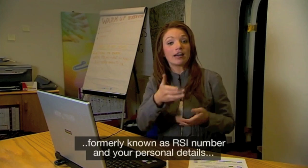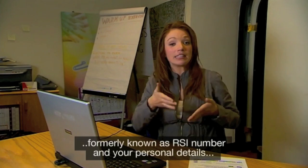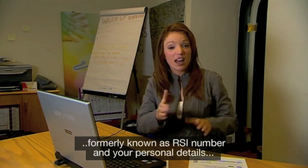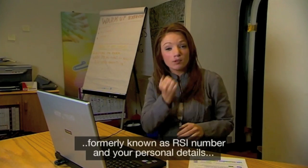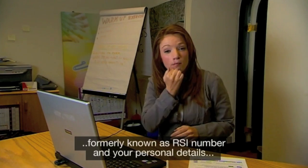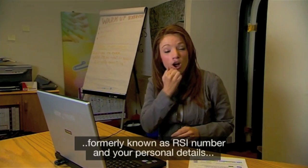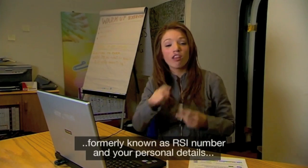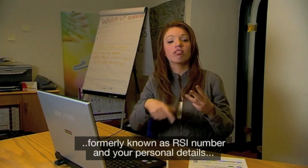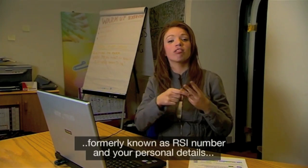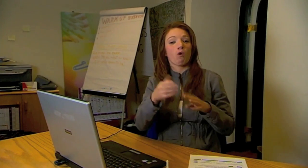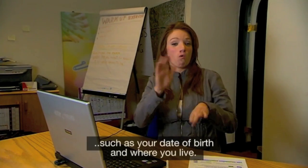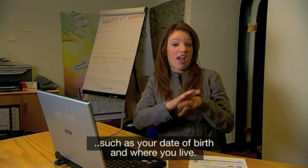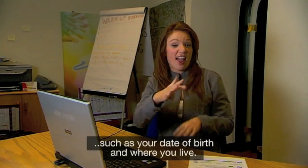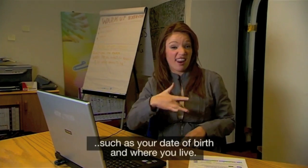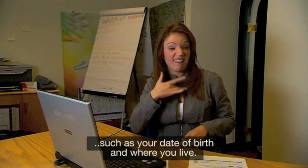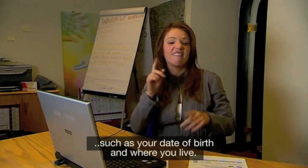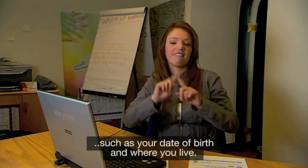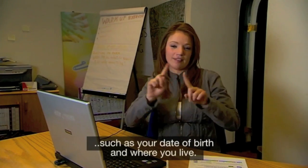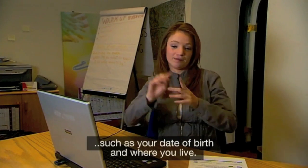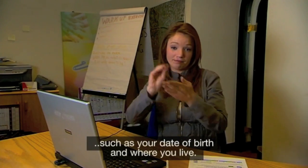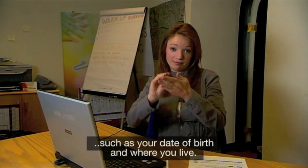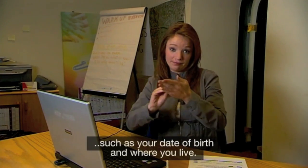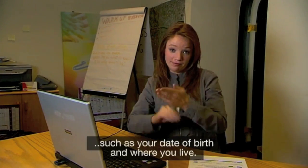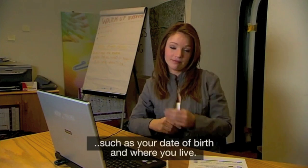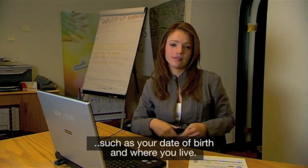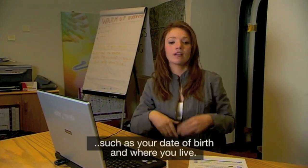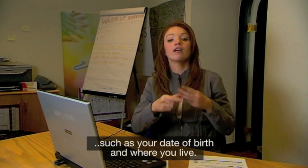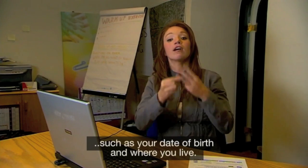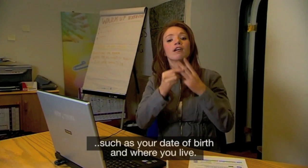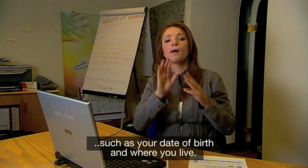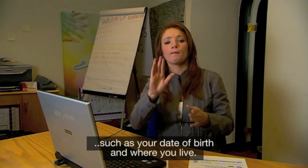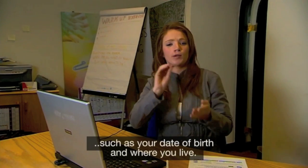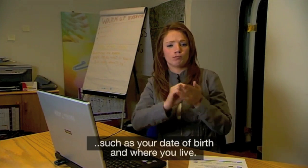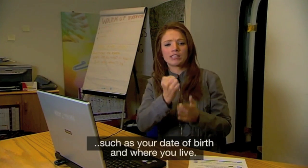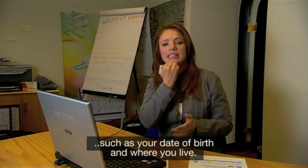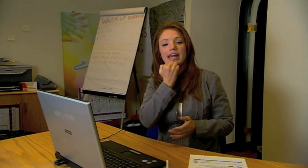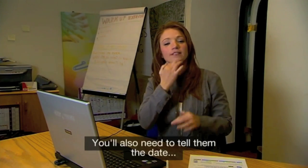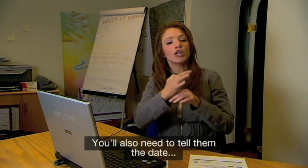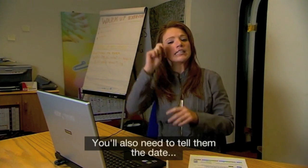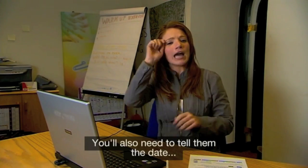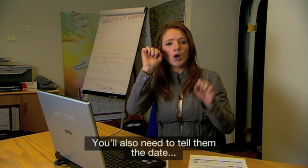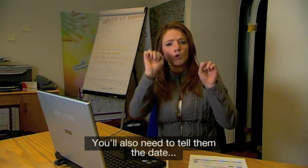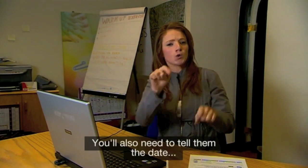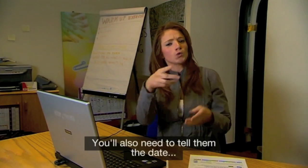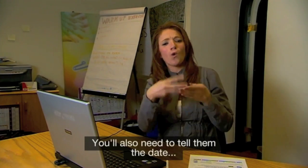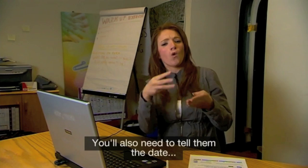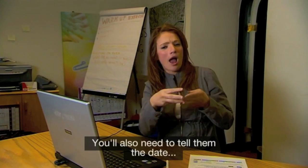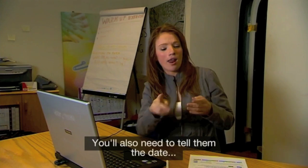details, such as your date of birth and where you live. You'll also need to tell them the date from which